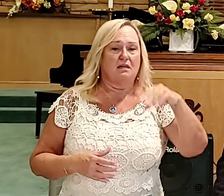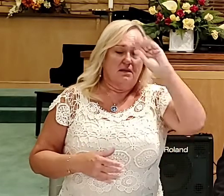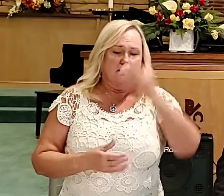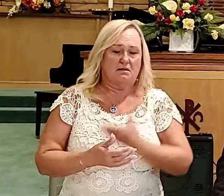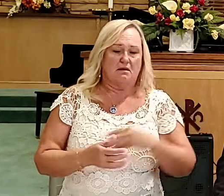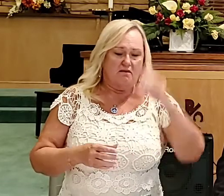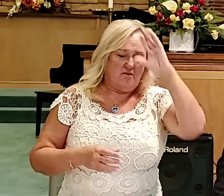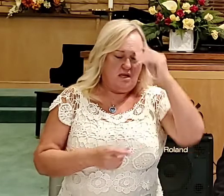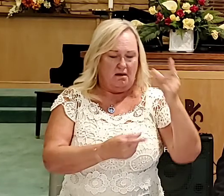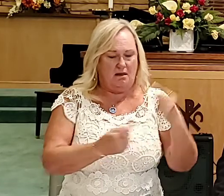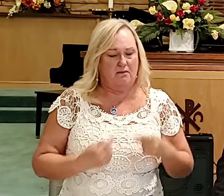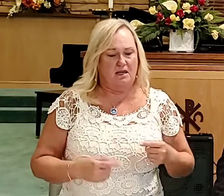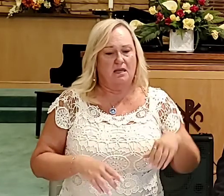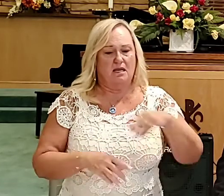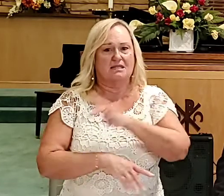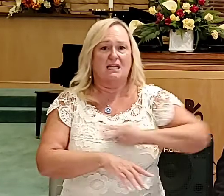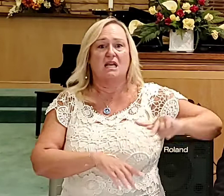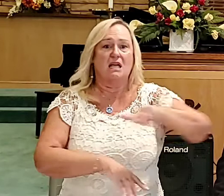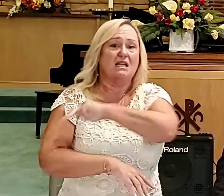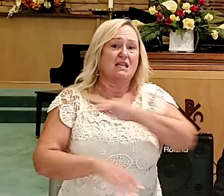coming in his kingdom."